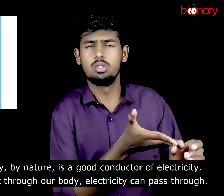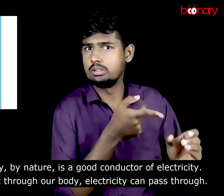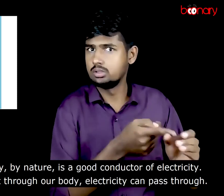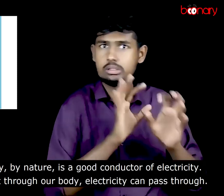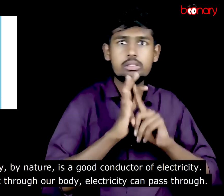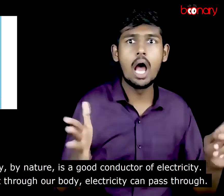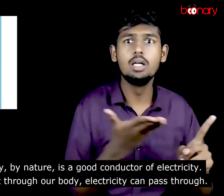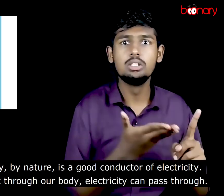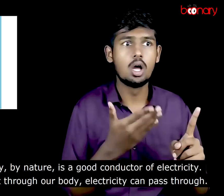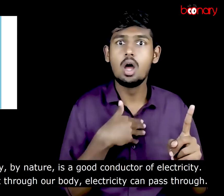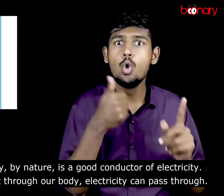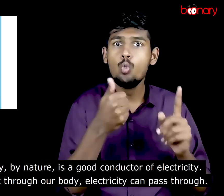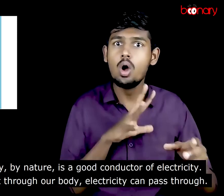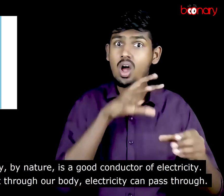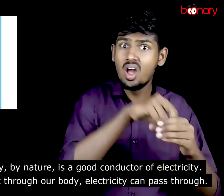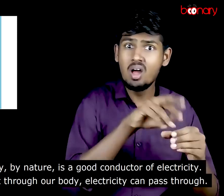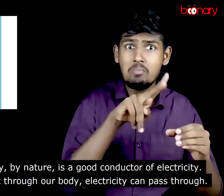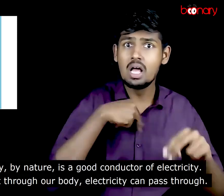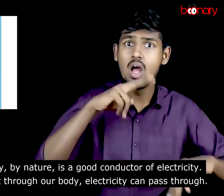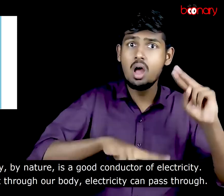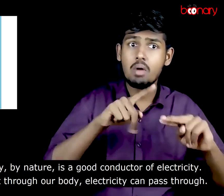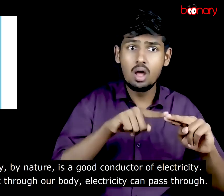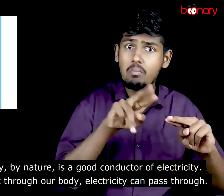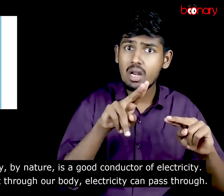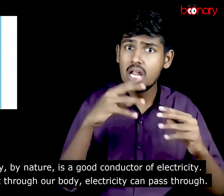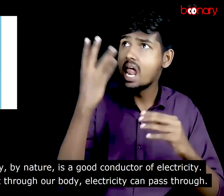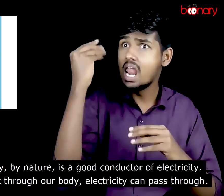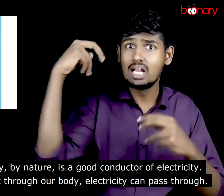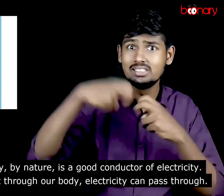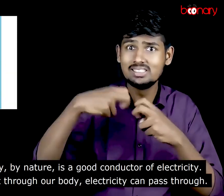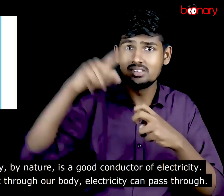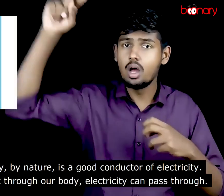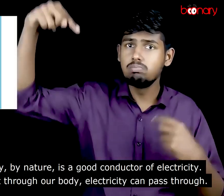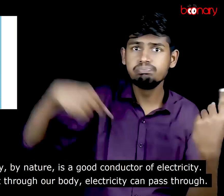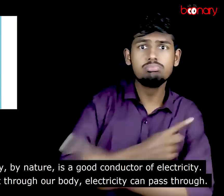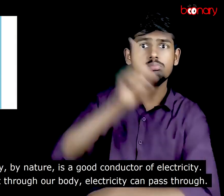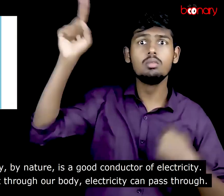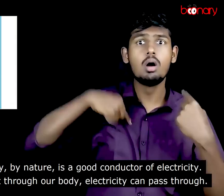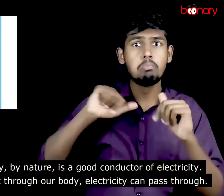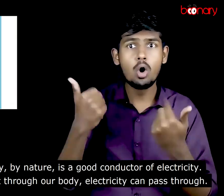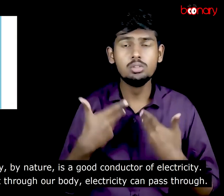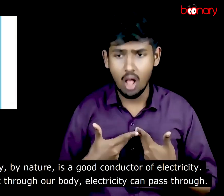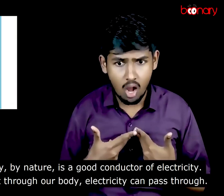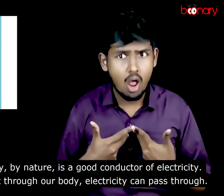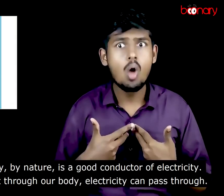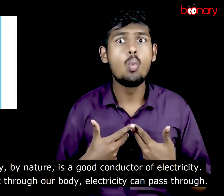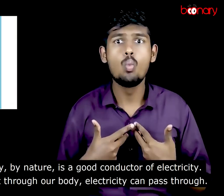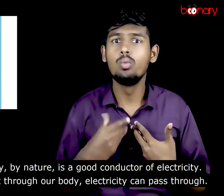nature is a good conductor of electricity. This means that through our body, electricity can pass